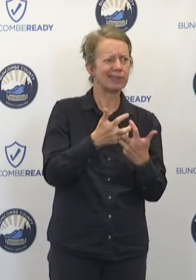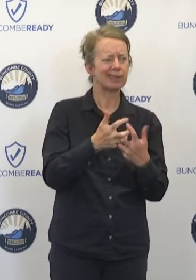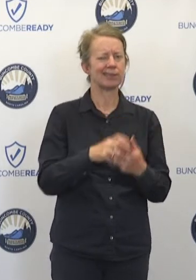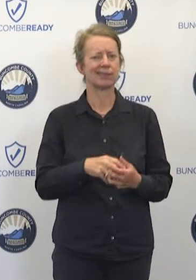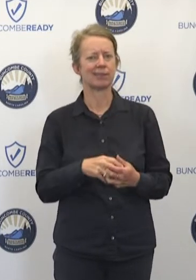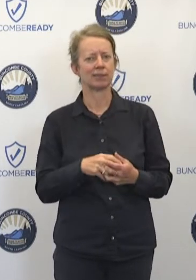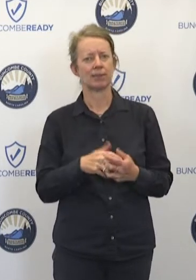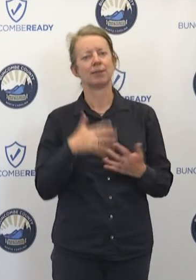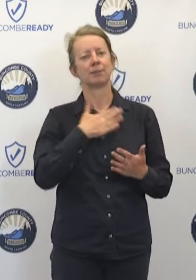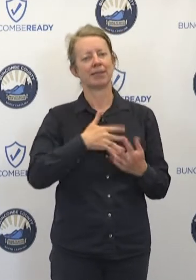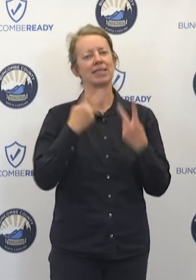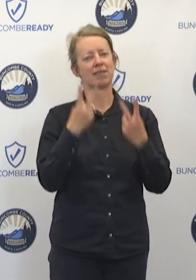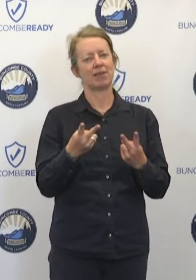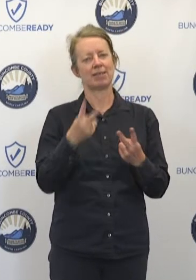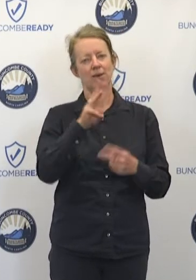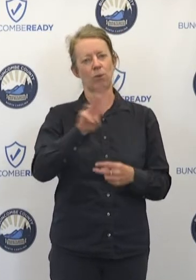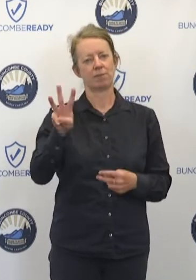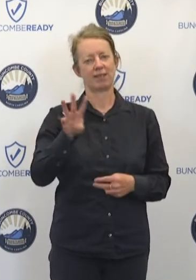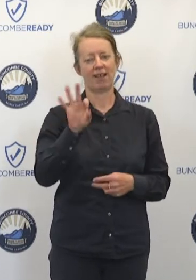fall, please visit